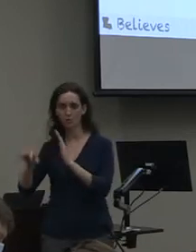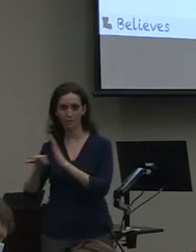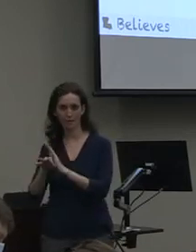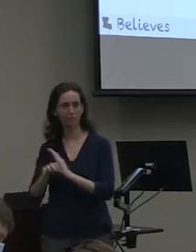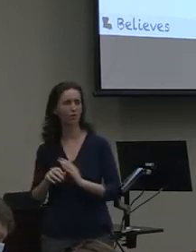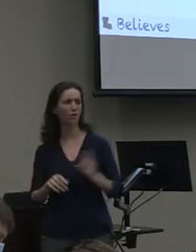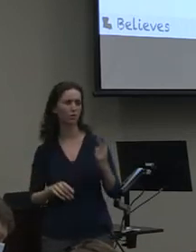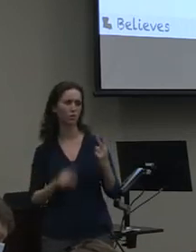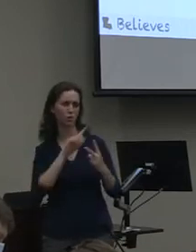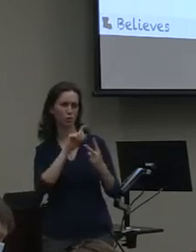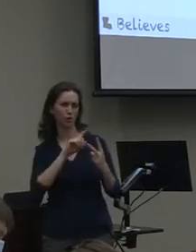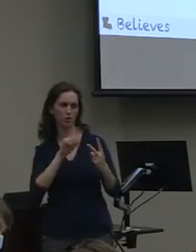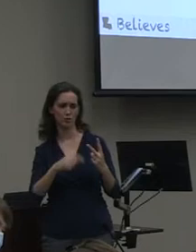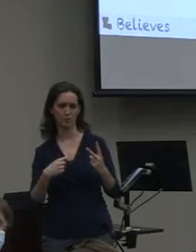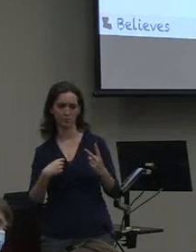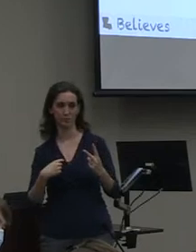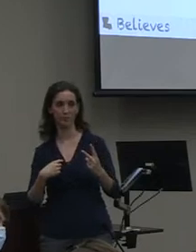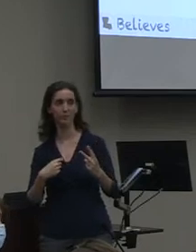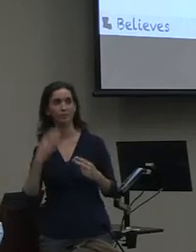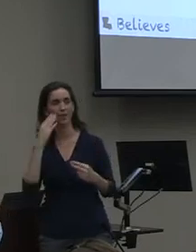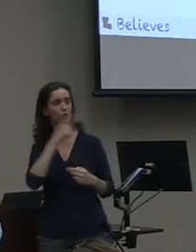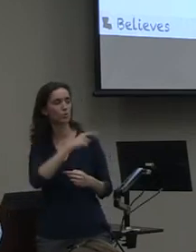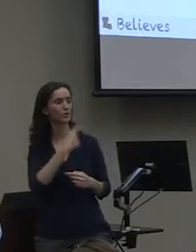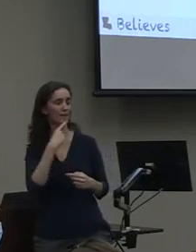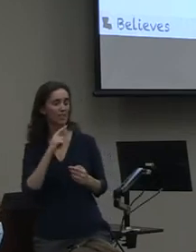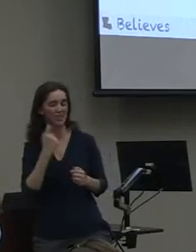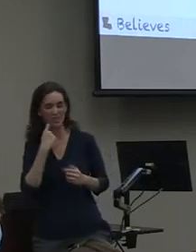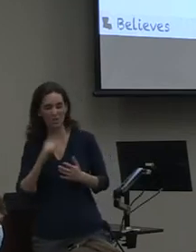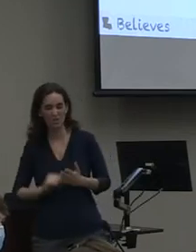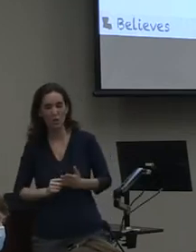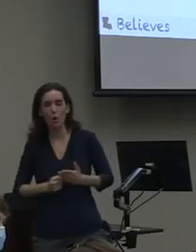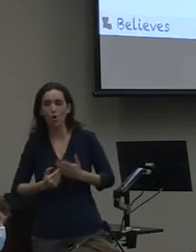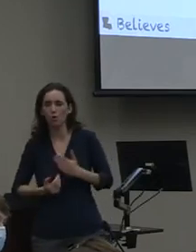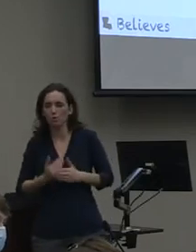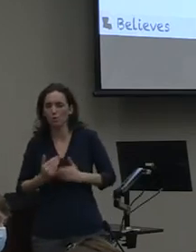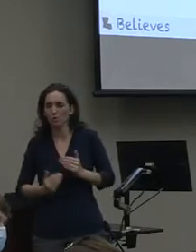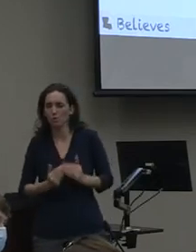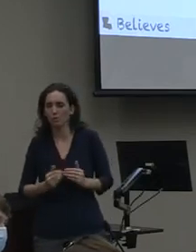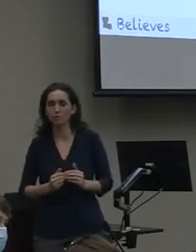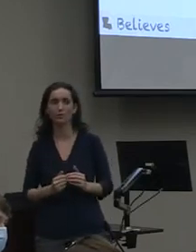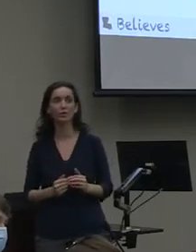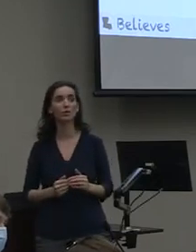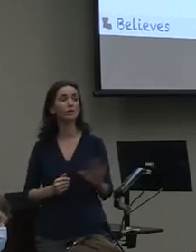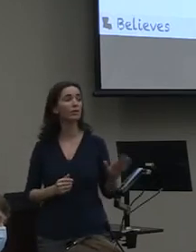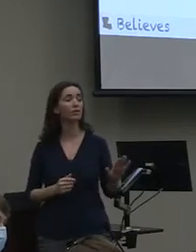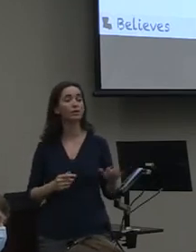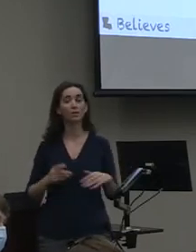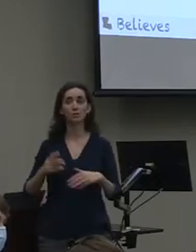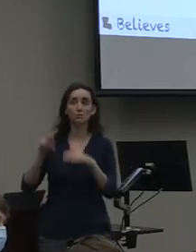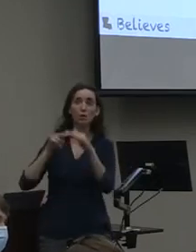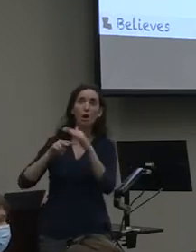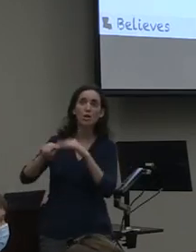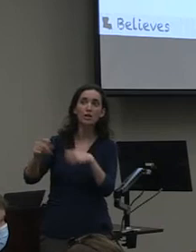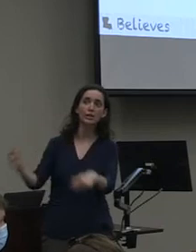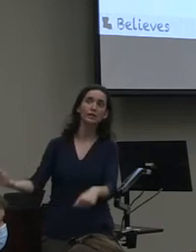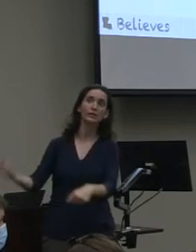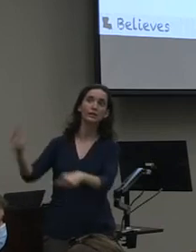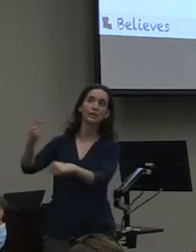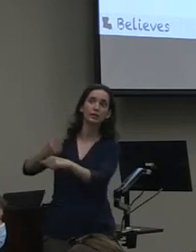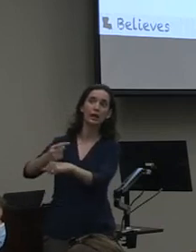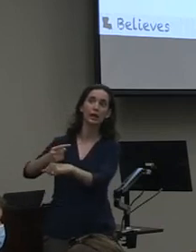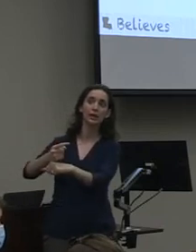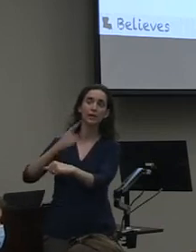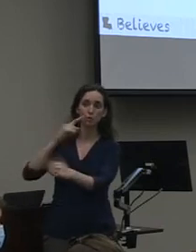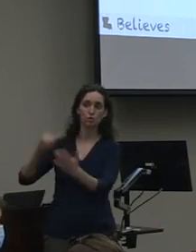couple of questions surrounding that. I know you say you're in the infancy stages of that. Do we have a projected date for